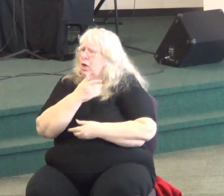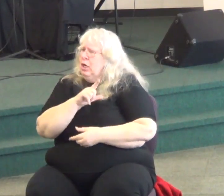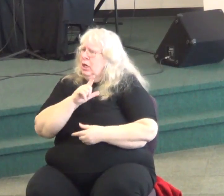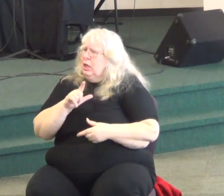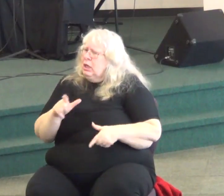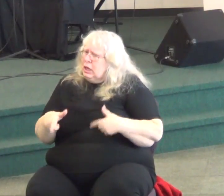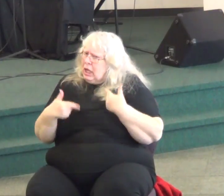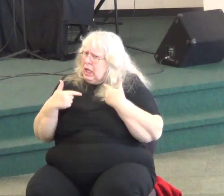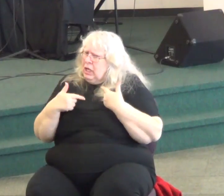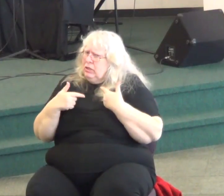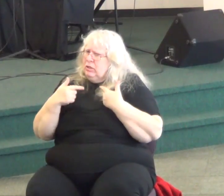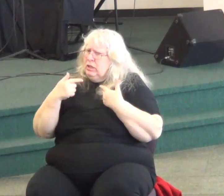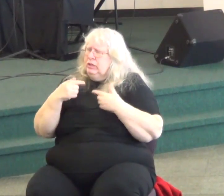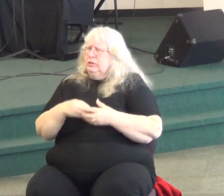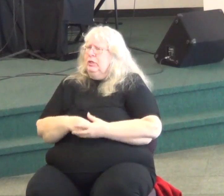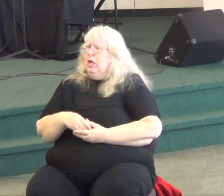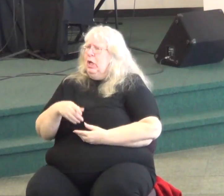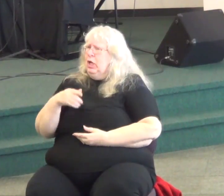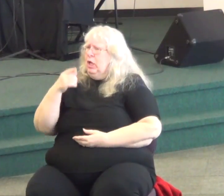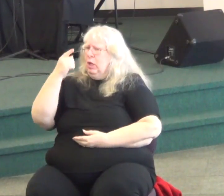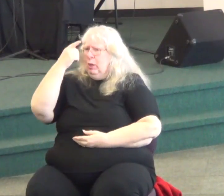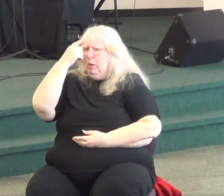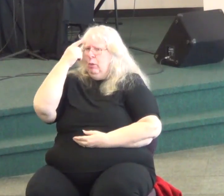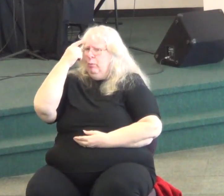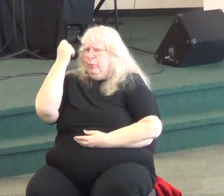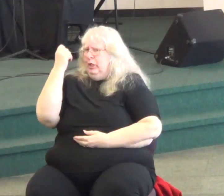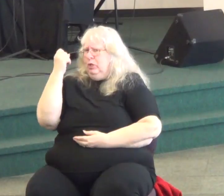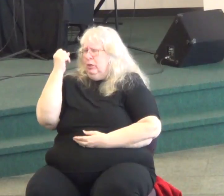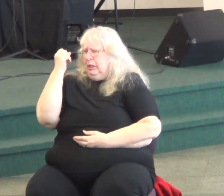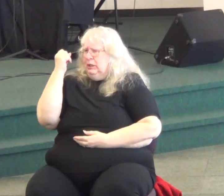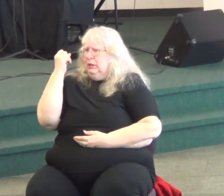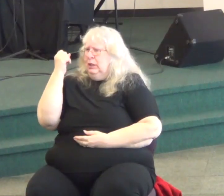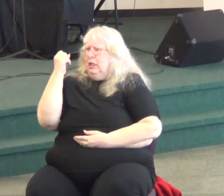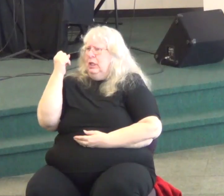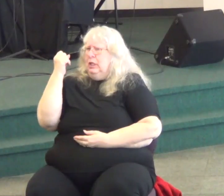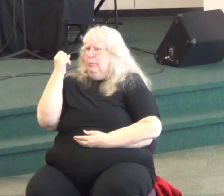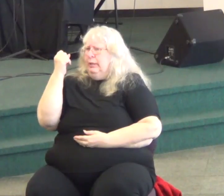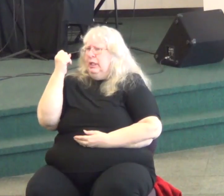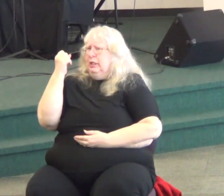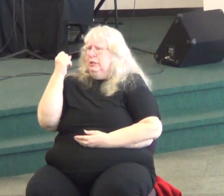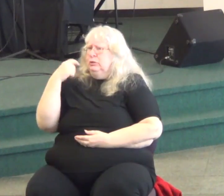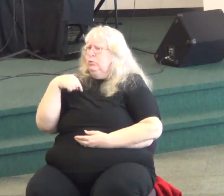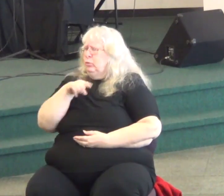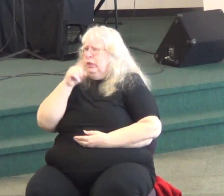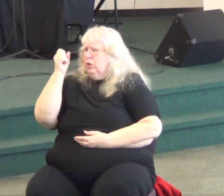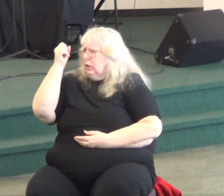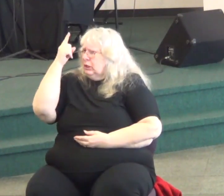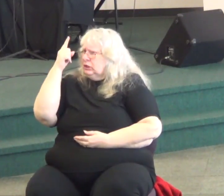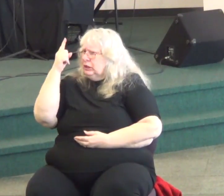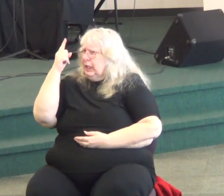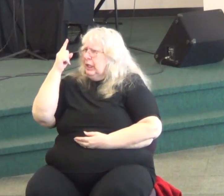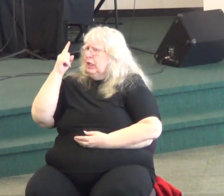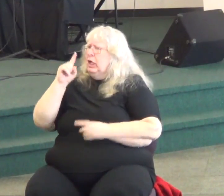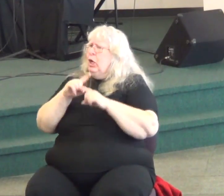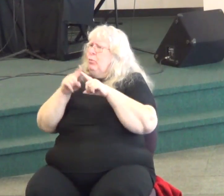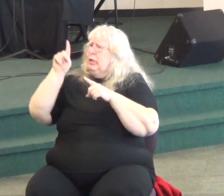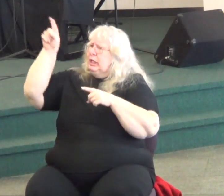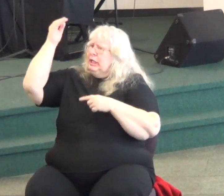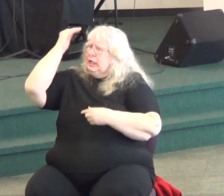and greater than us. He sees it all, and all we can do is put God in our little box and